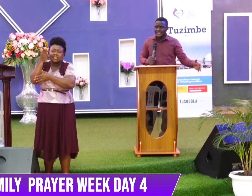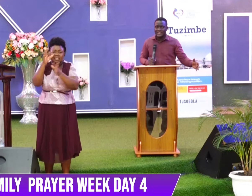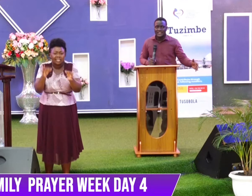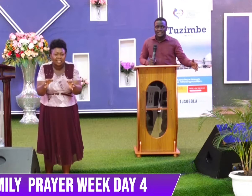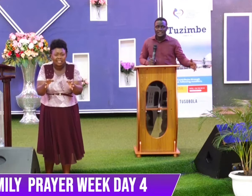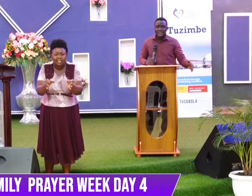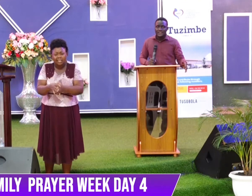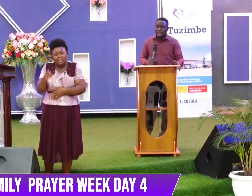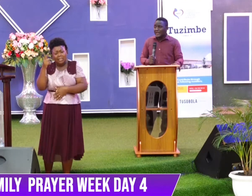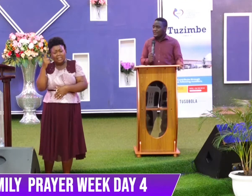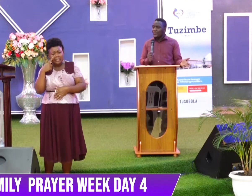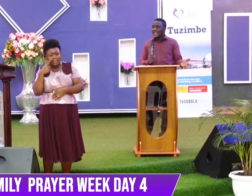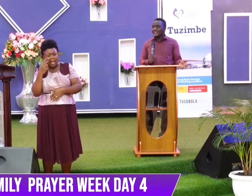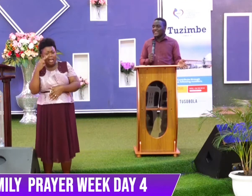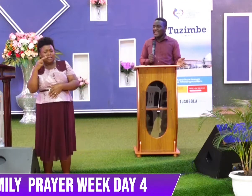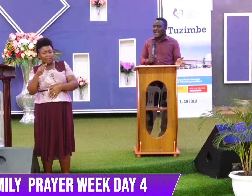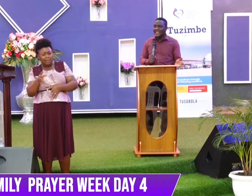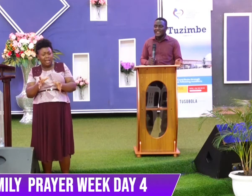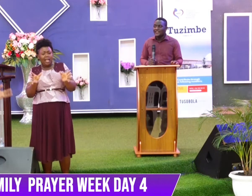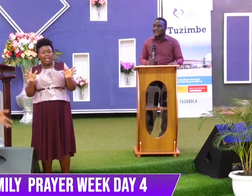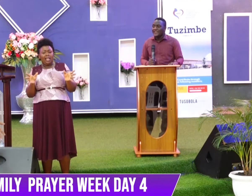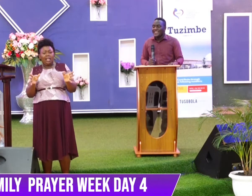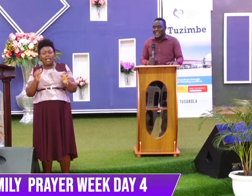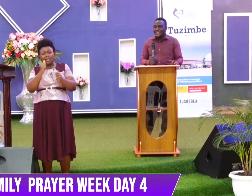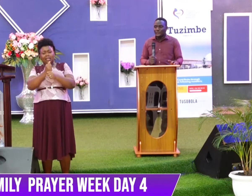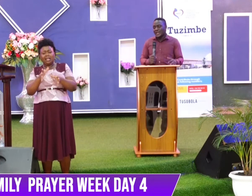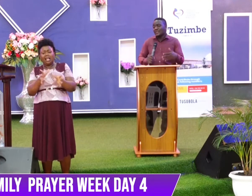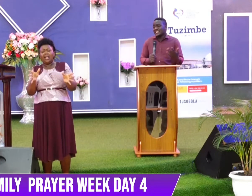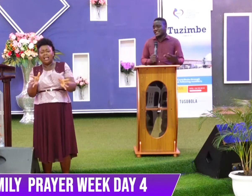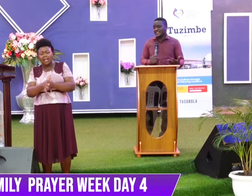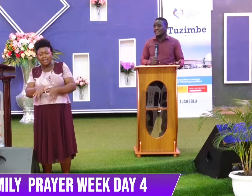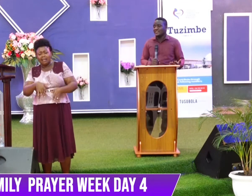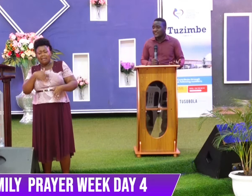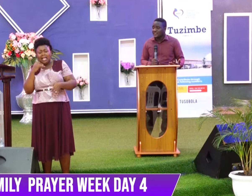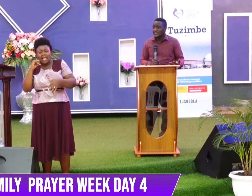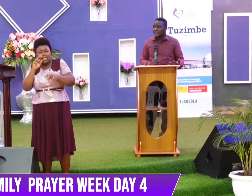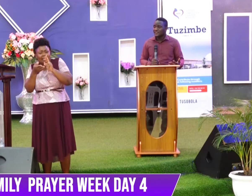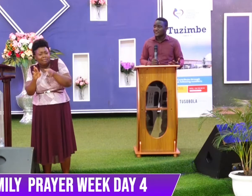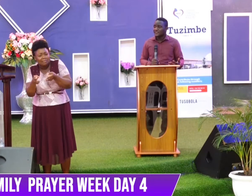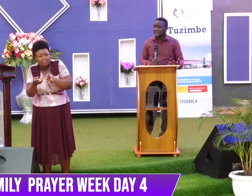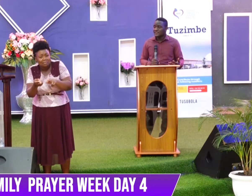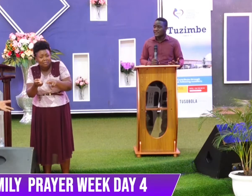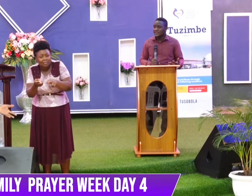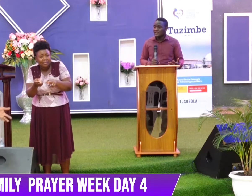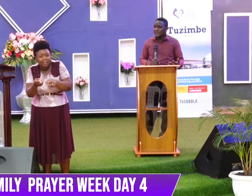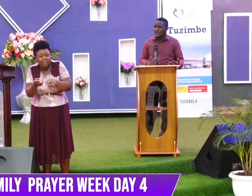Jesus. You know, when I saw the thigh, I was chastened.